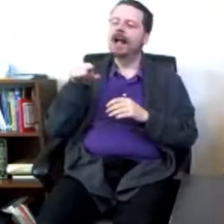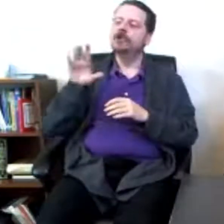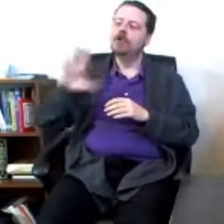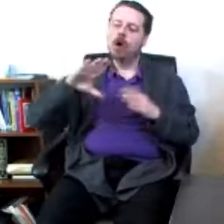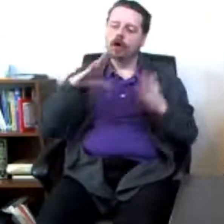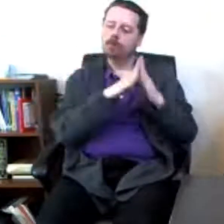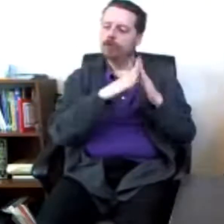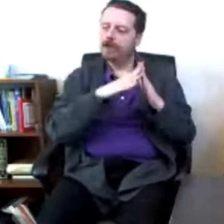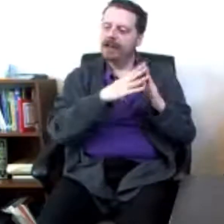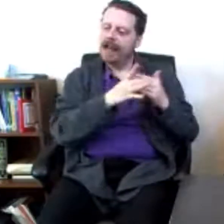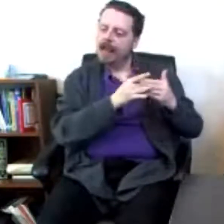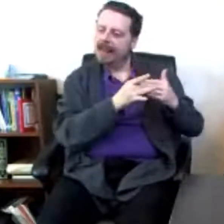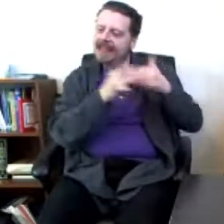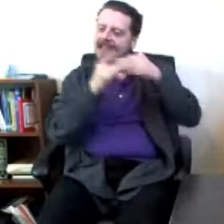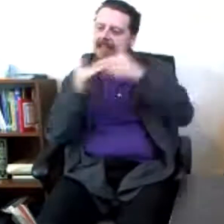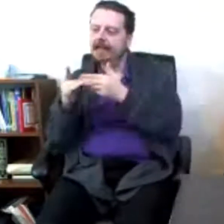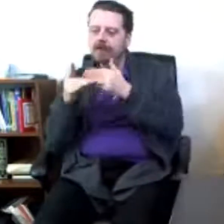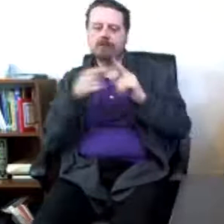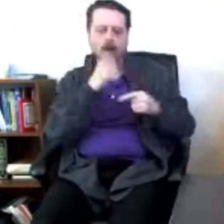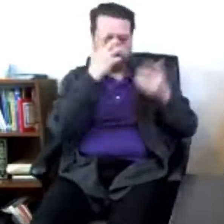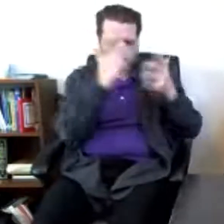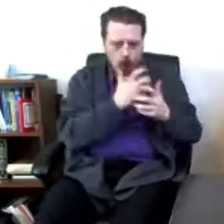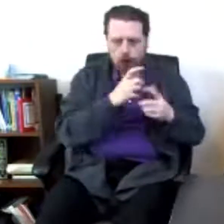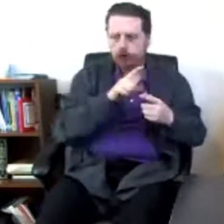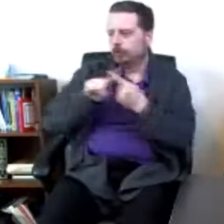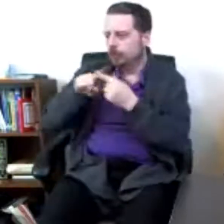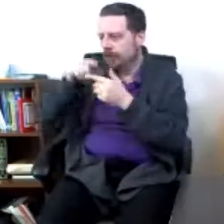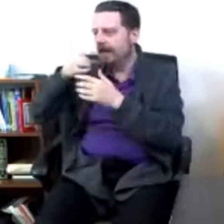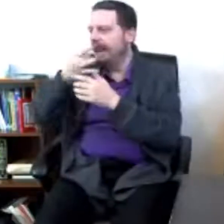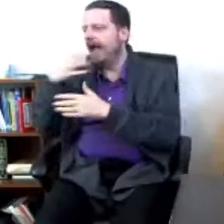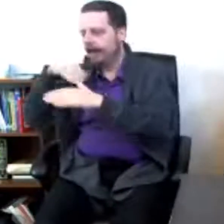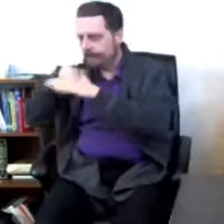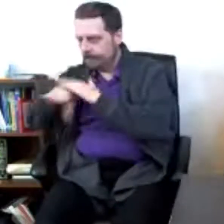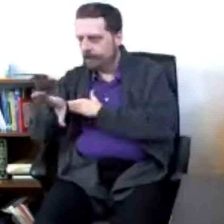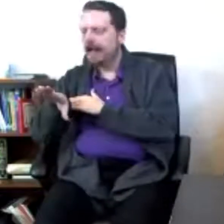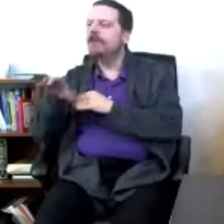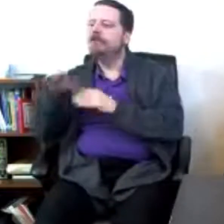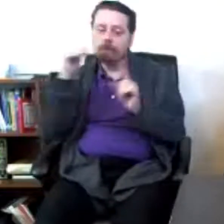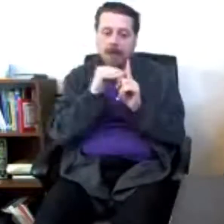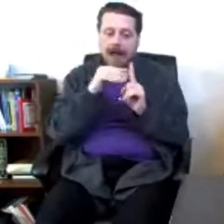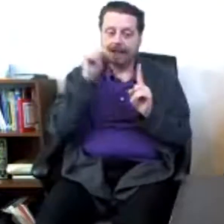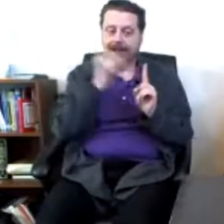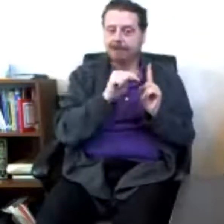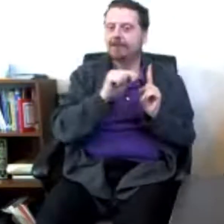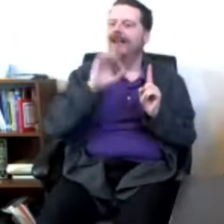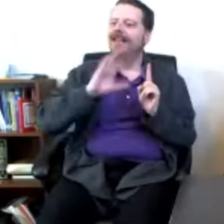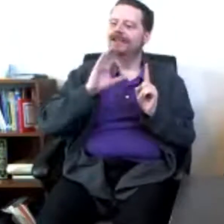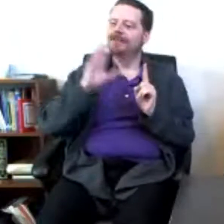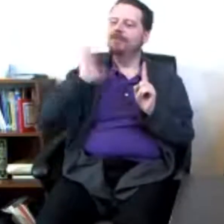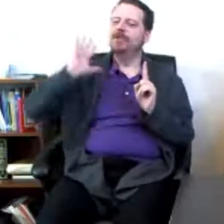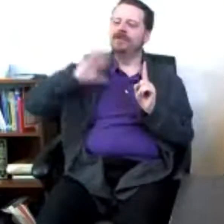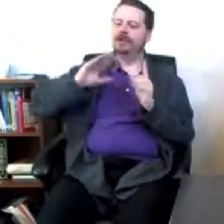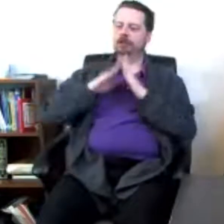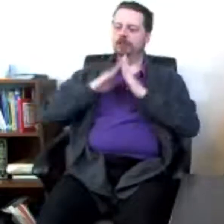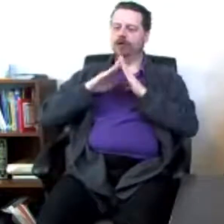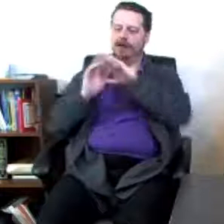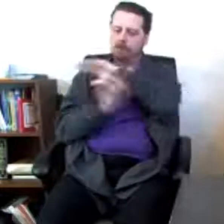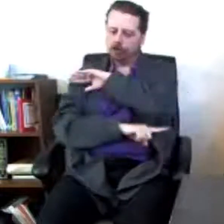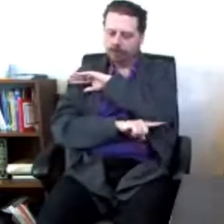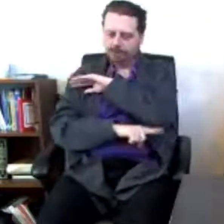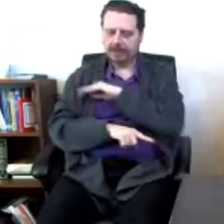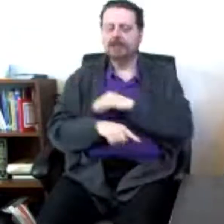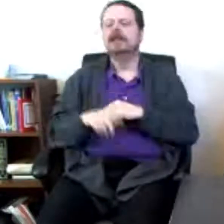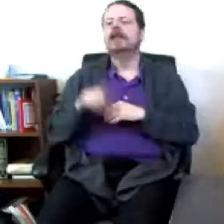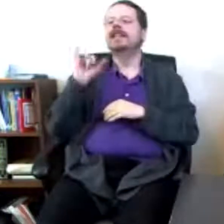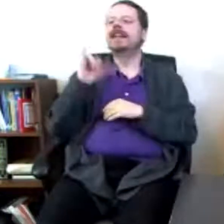God and to remind them of the days of punishment of previous communities, which here are highlighted as